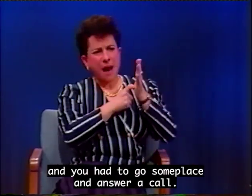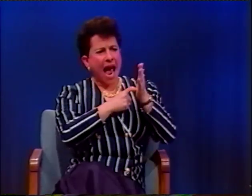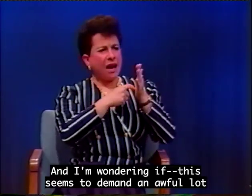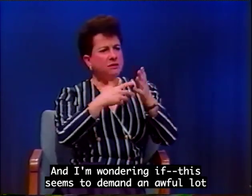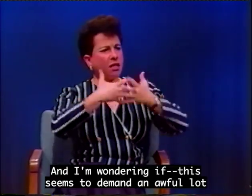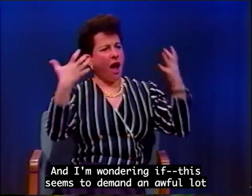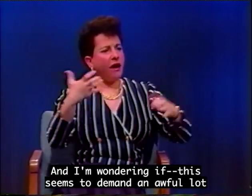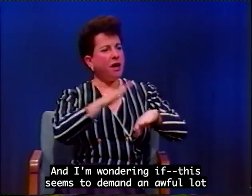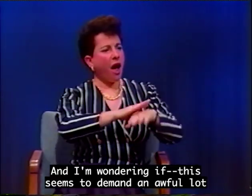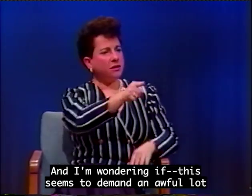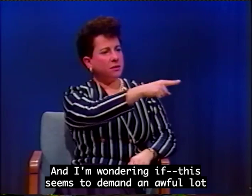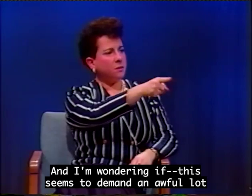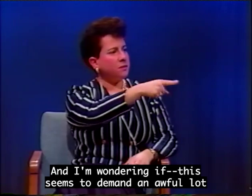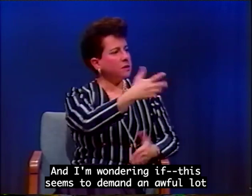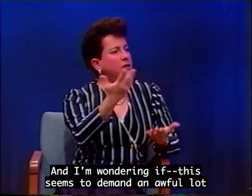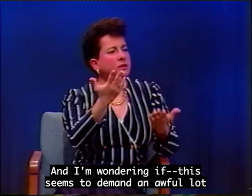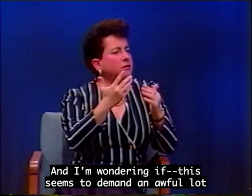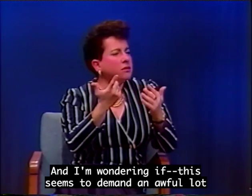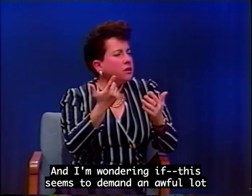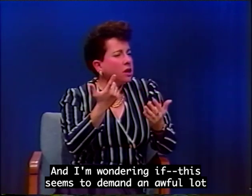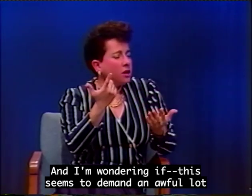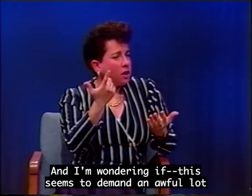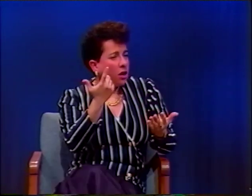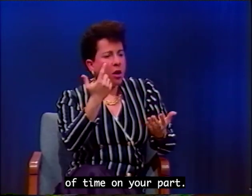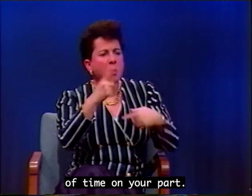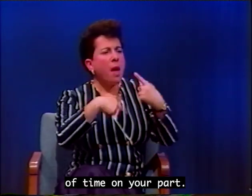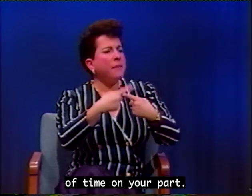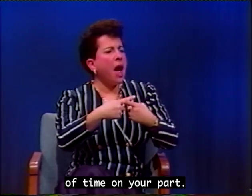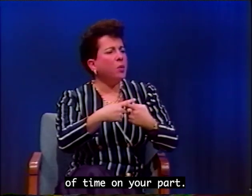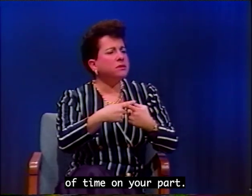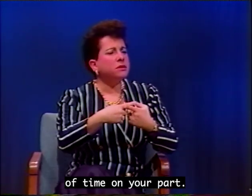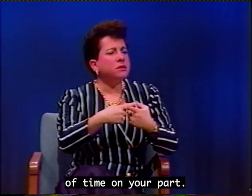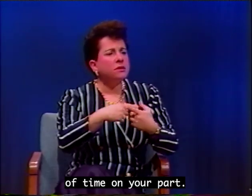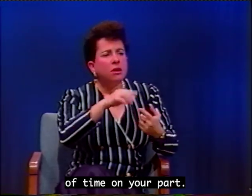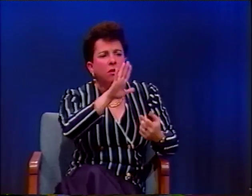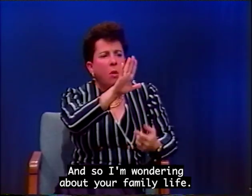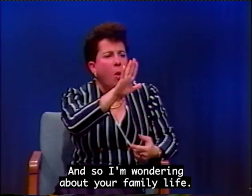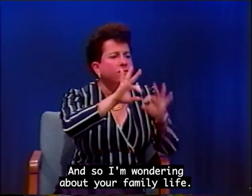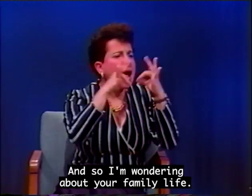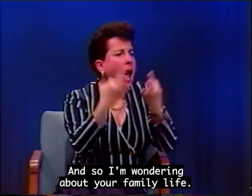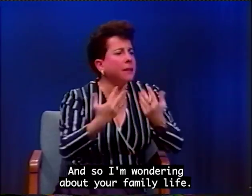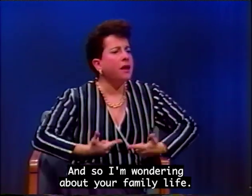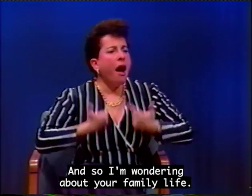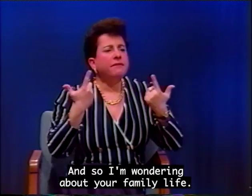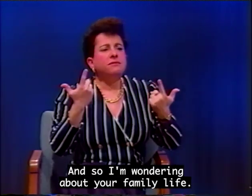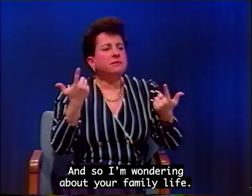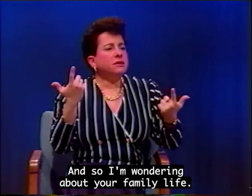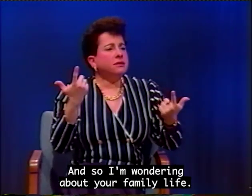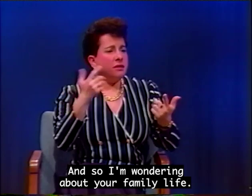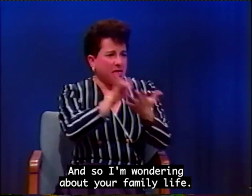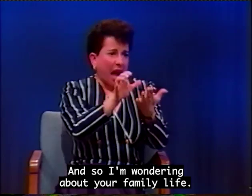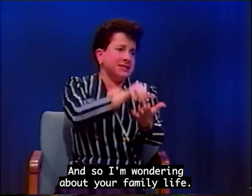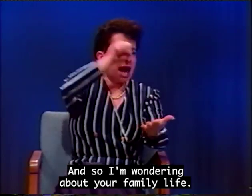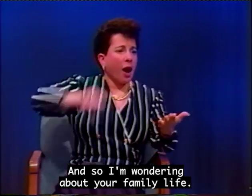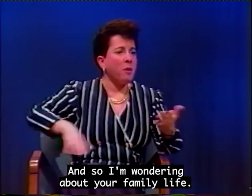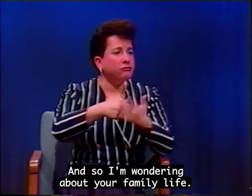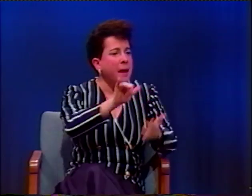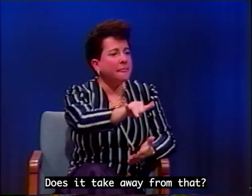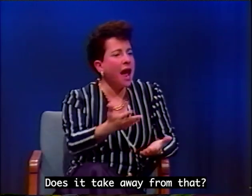call. And I'm wondering if this seems to demand an awful lot of time on your part. And so I'm wondering about your